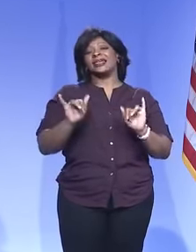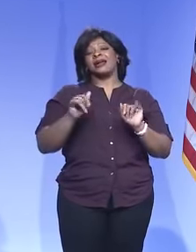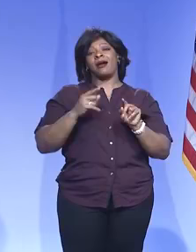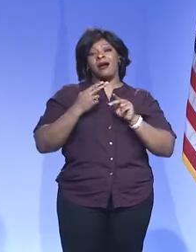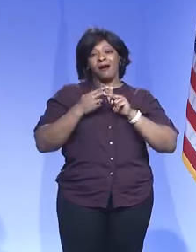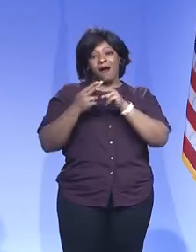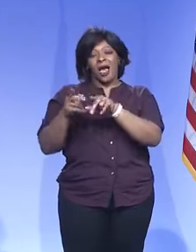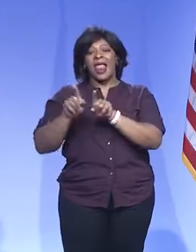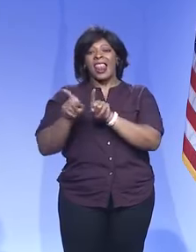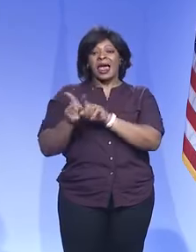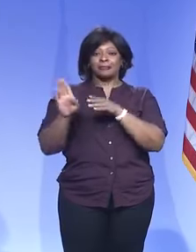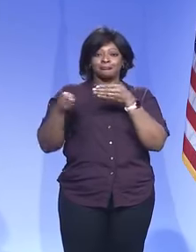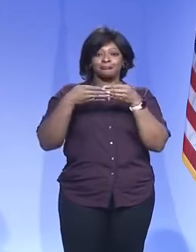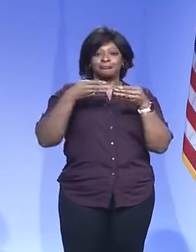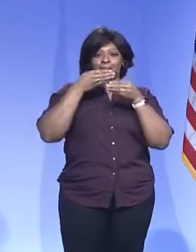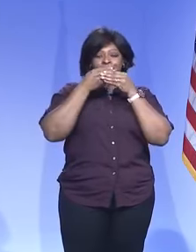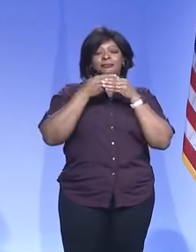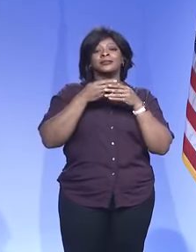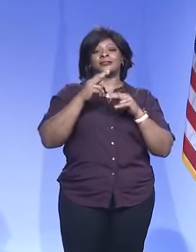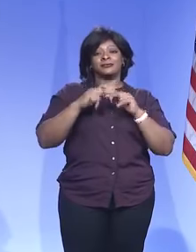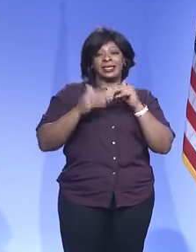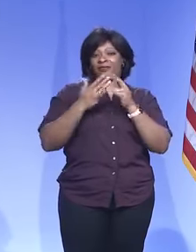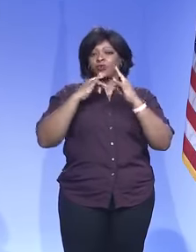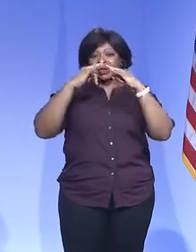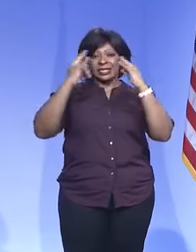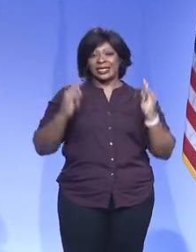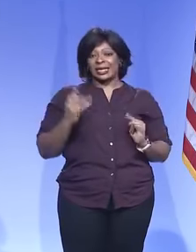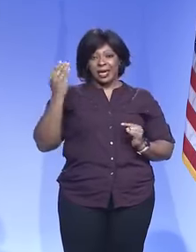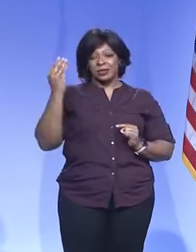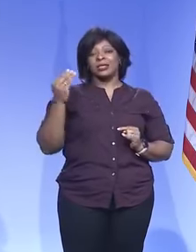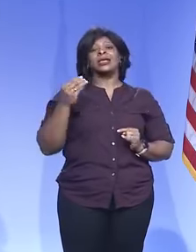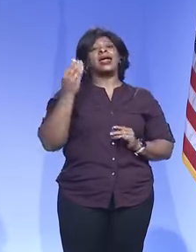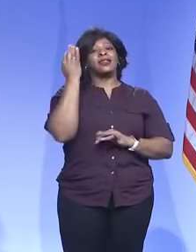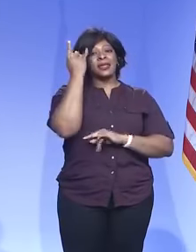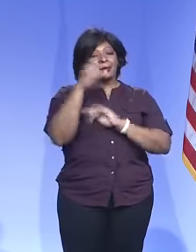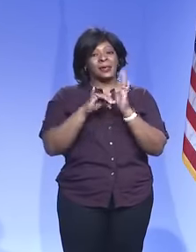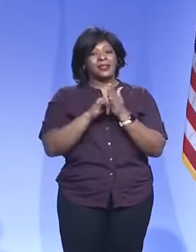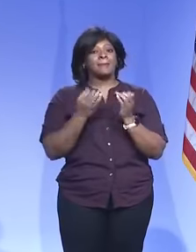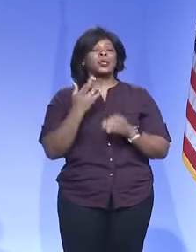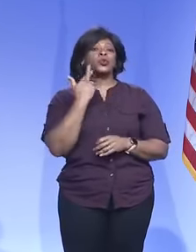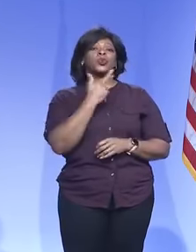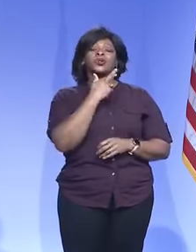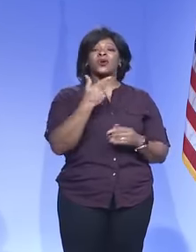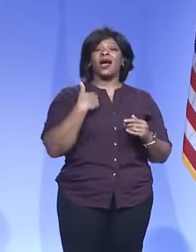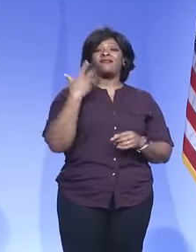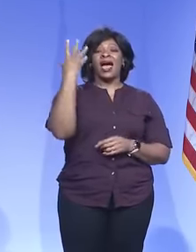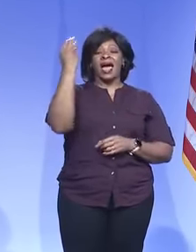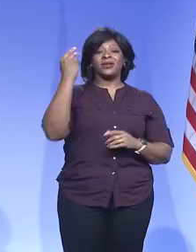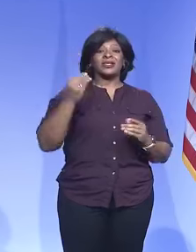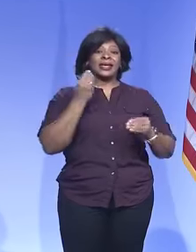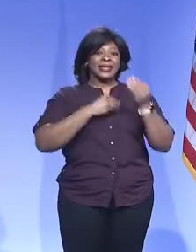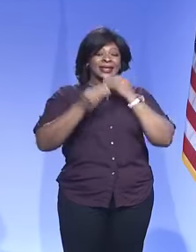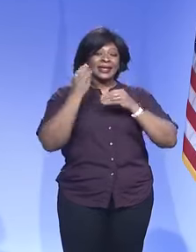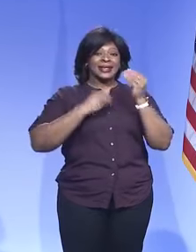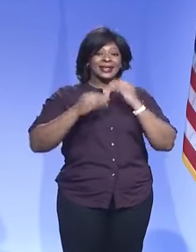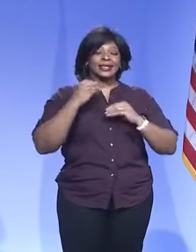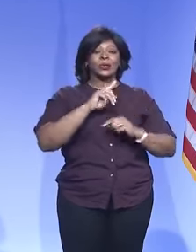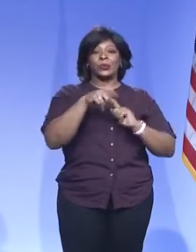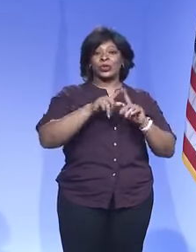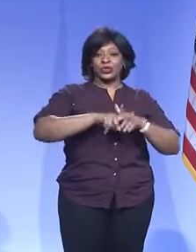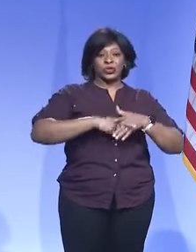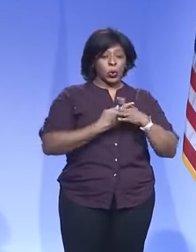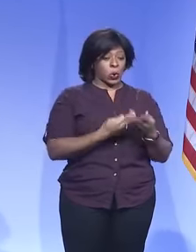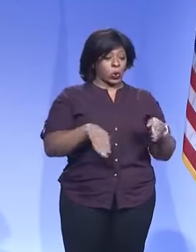as an enclosed space. And it's important for everyone to think about that because many restaurants do have outside eating, but once you